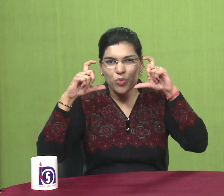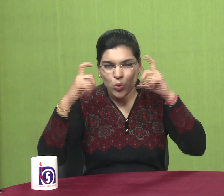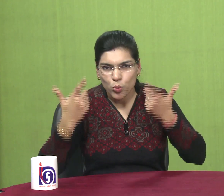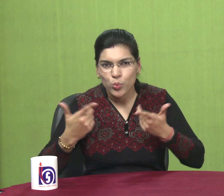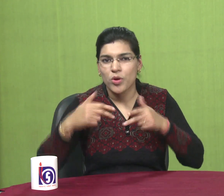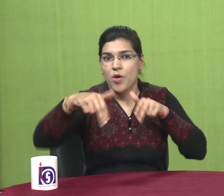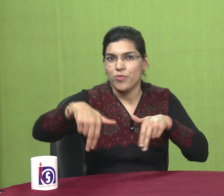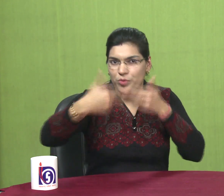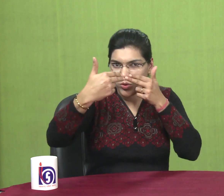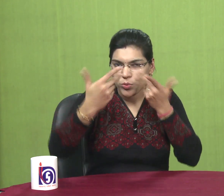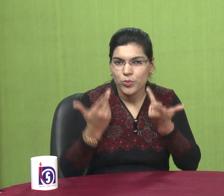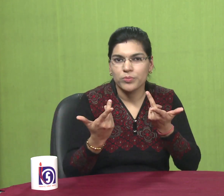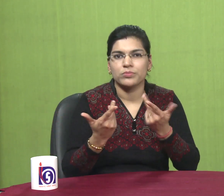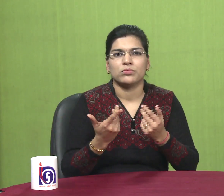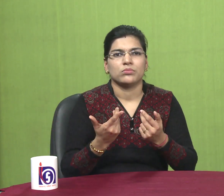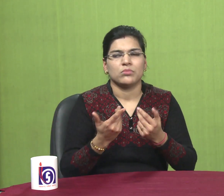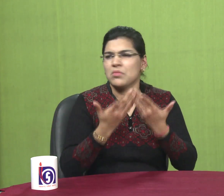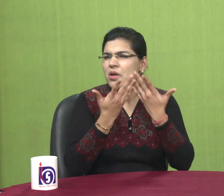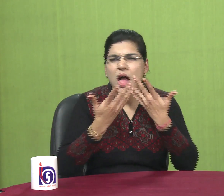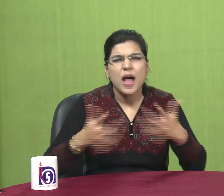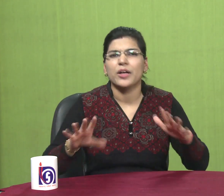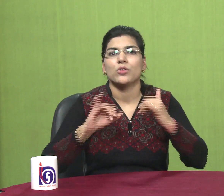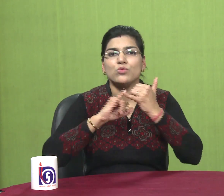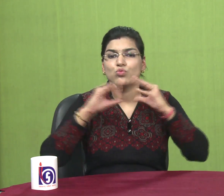or any other software from the internet,